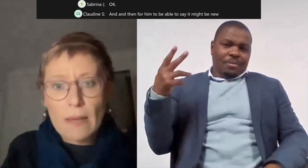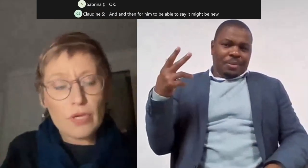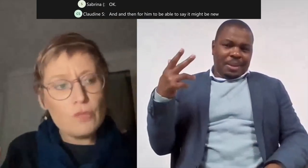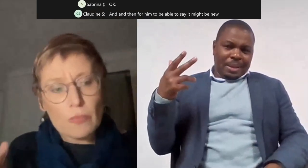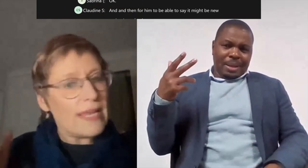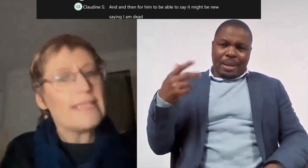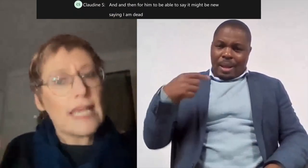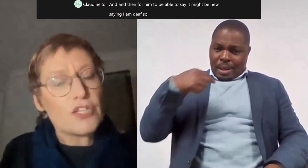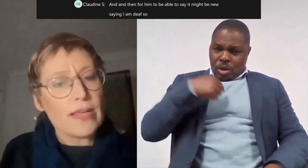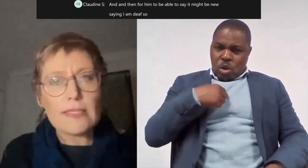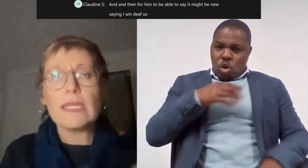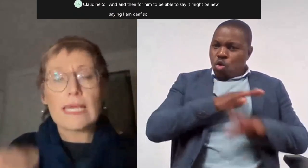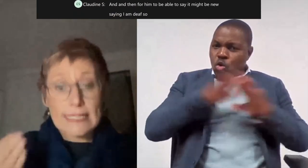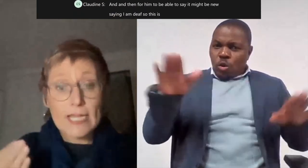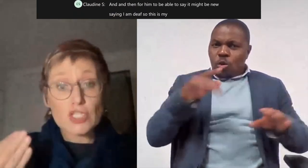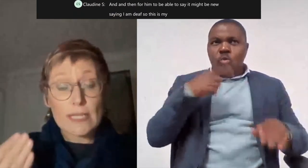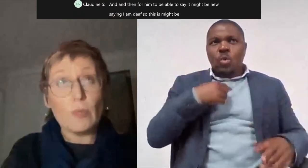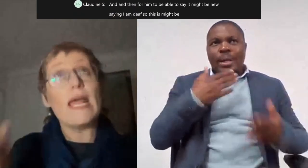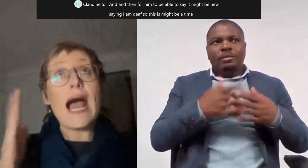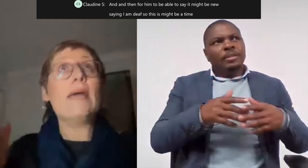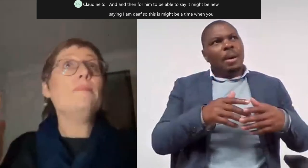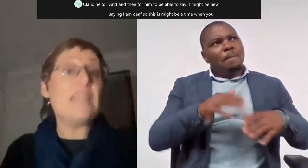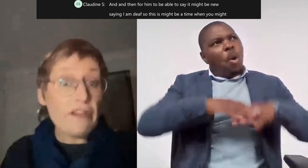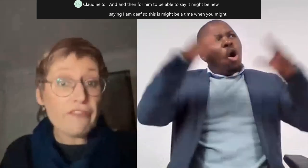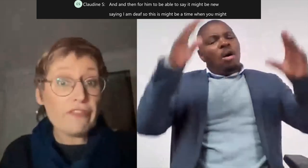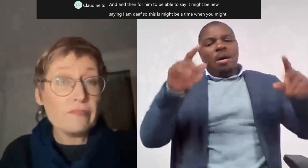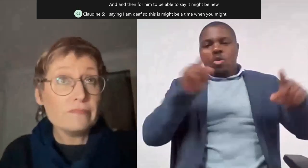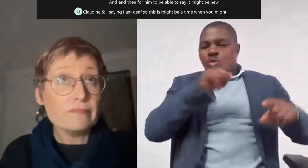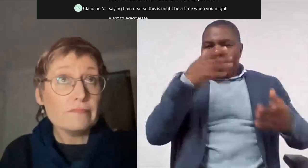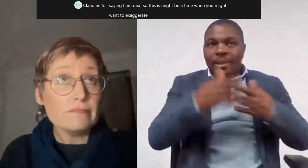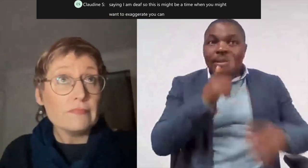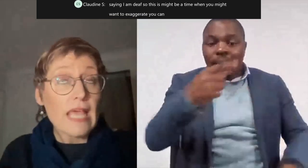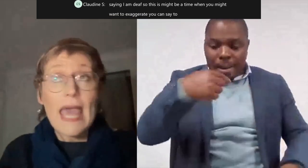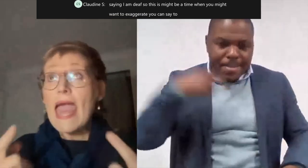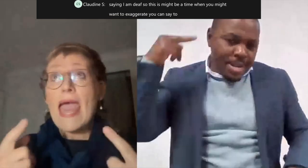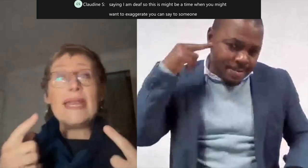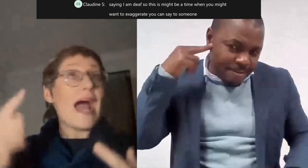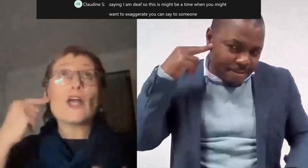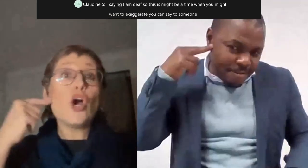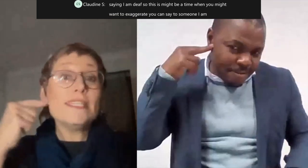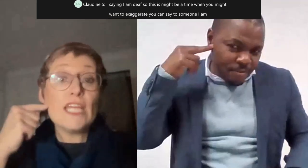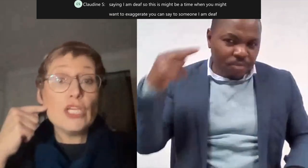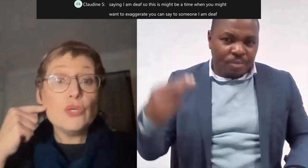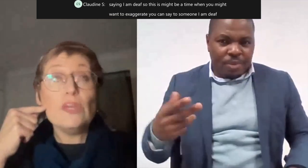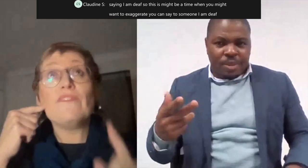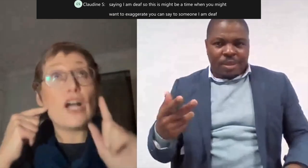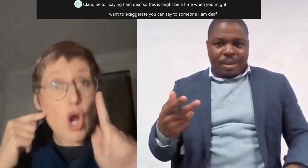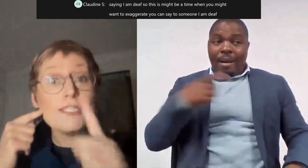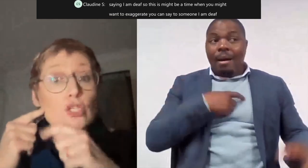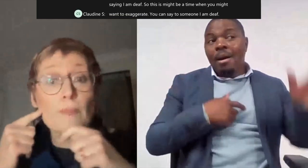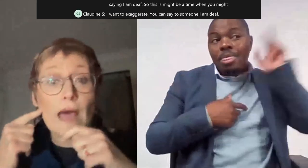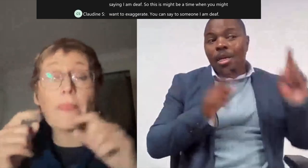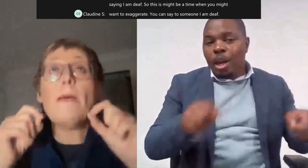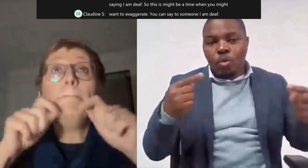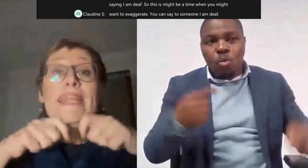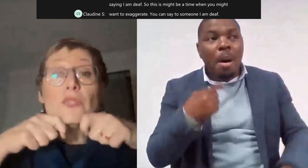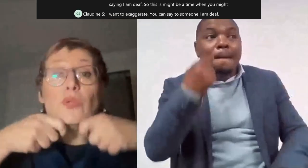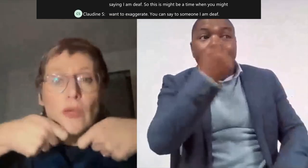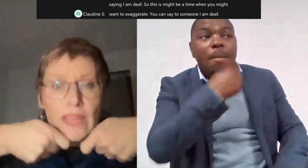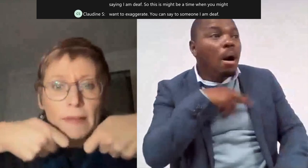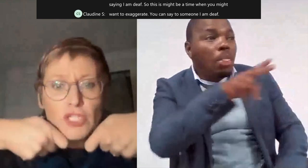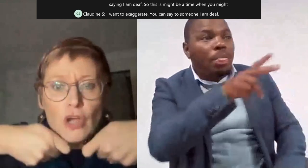might be a time when you might want to exaggerate. You can say to someone, I am deaf. Mm-hmm. And I can't hear you if I can't see your